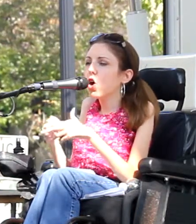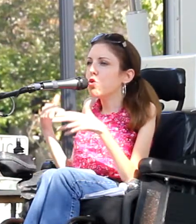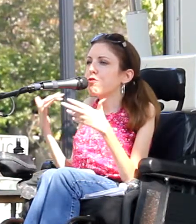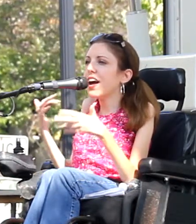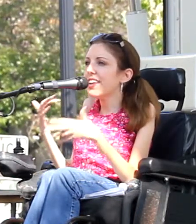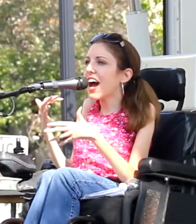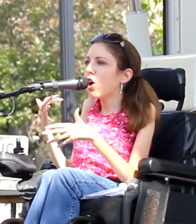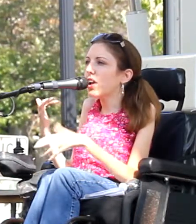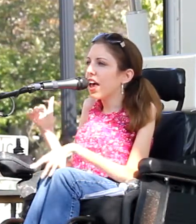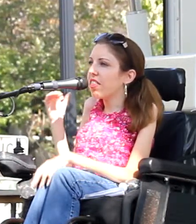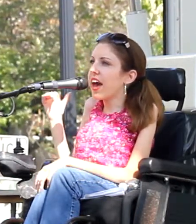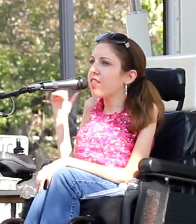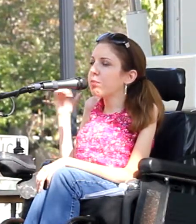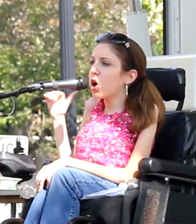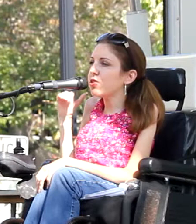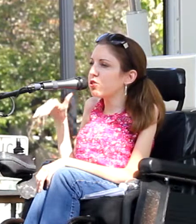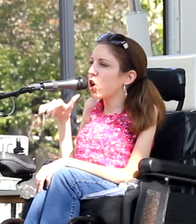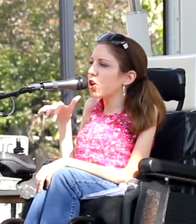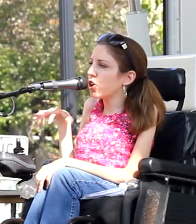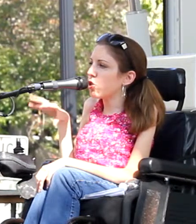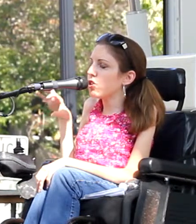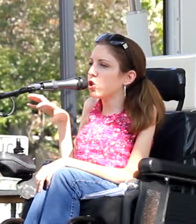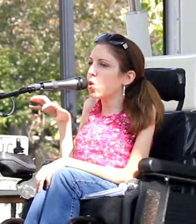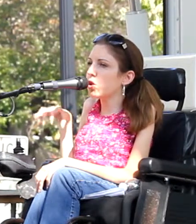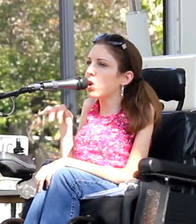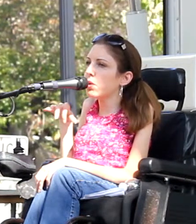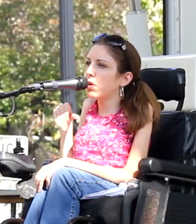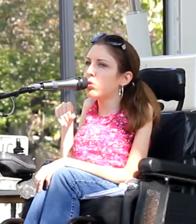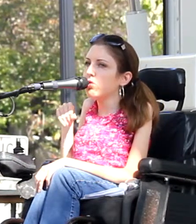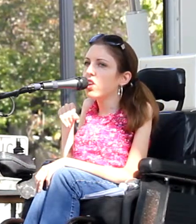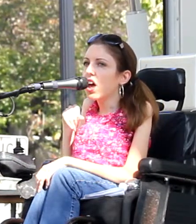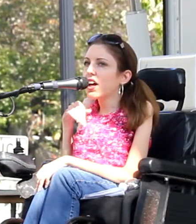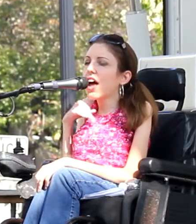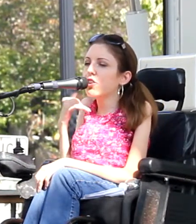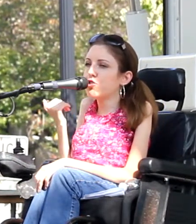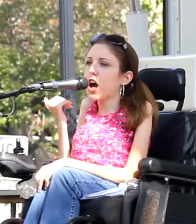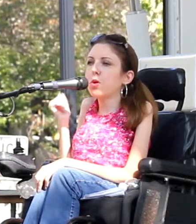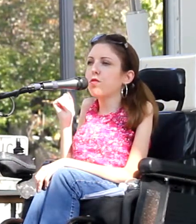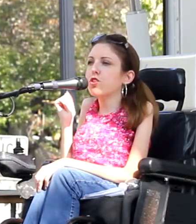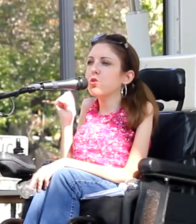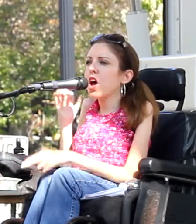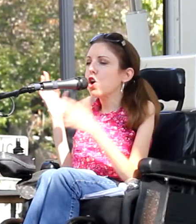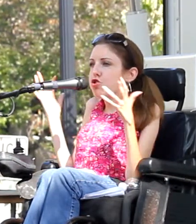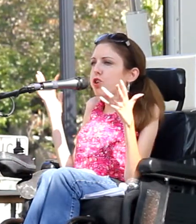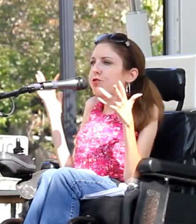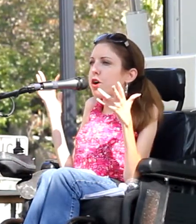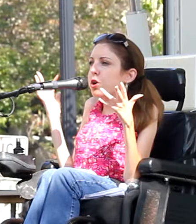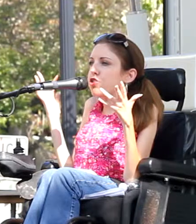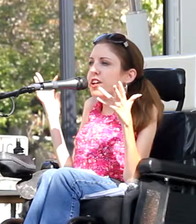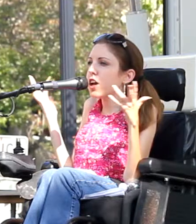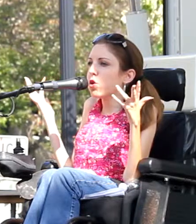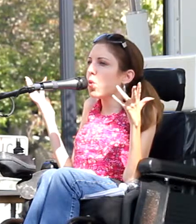then you find out that the boss's daughter, who's in the corner blowing bubbles, got the job over you just